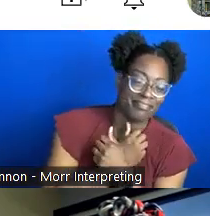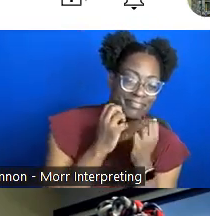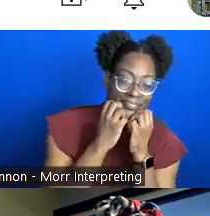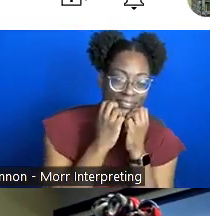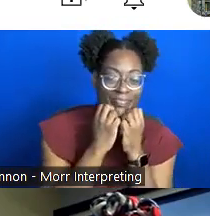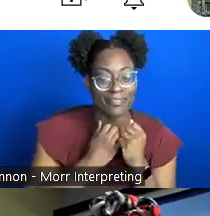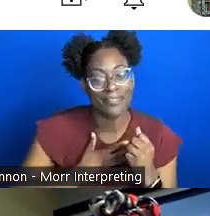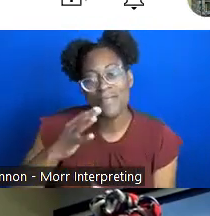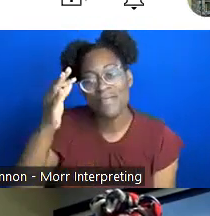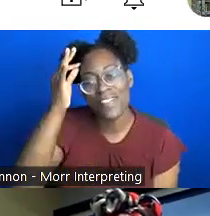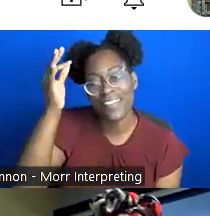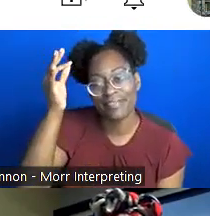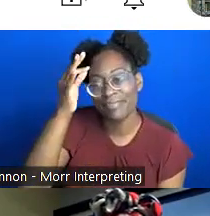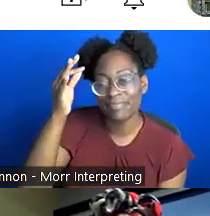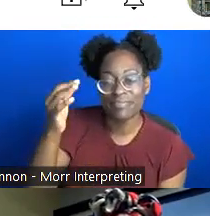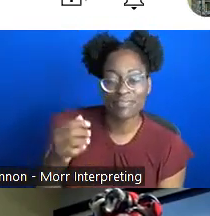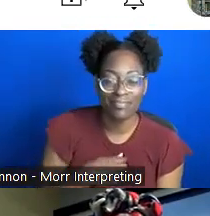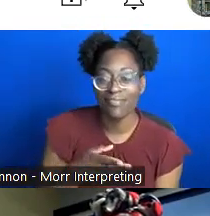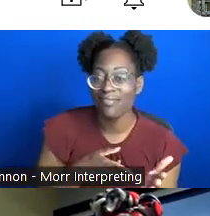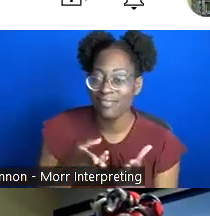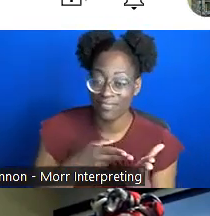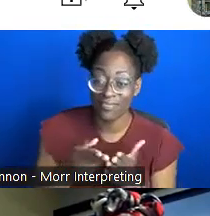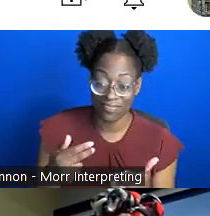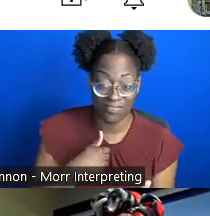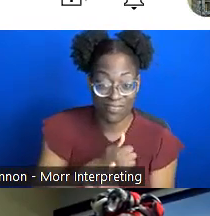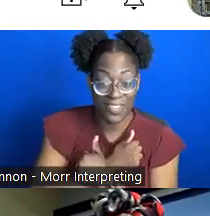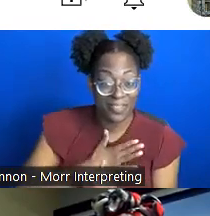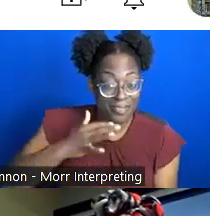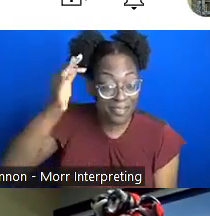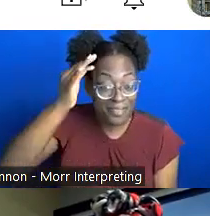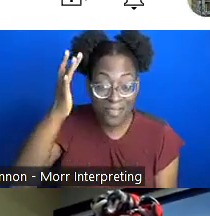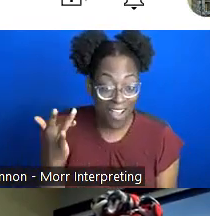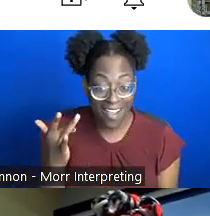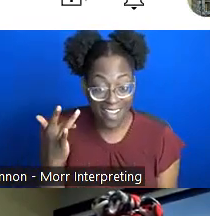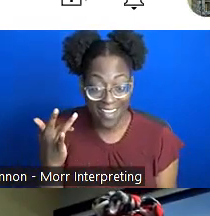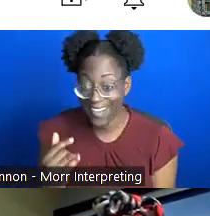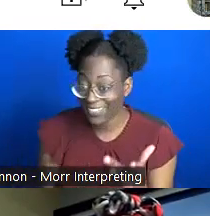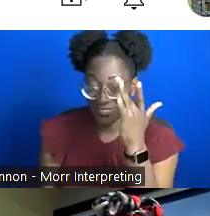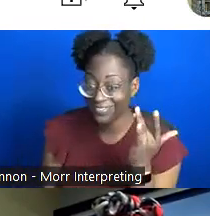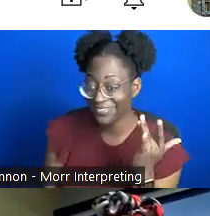hair. I love my hair because